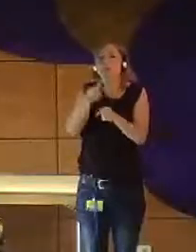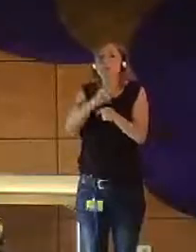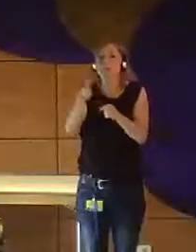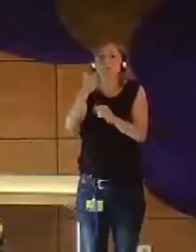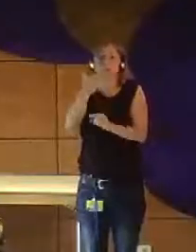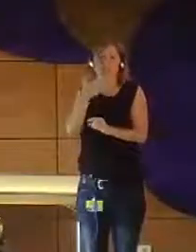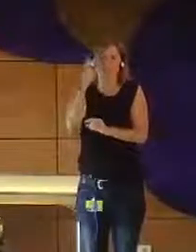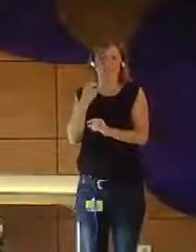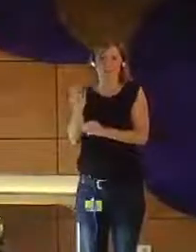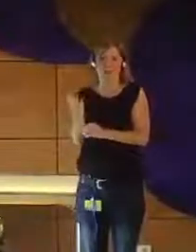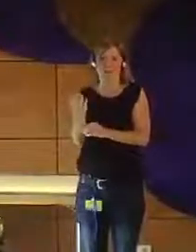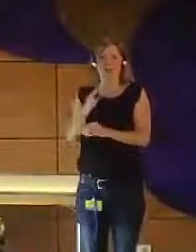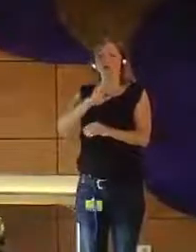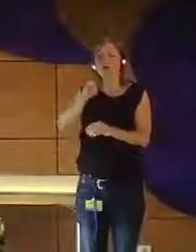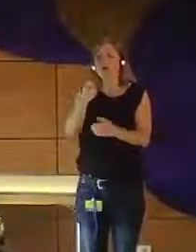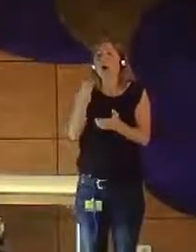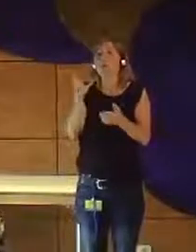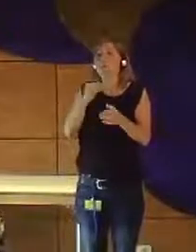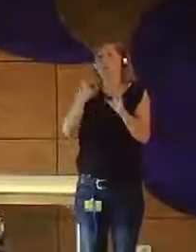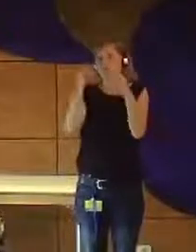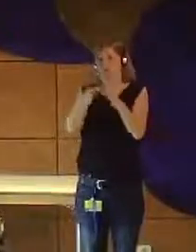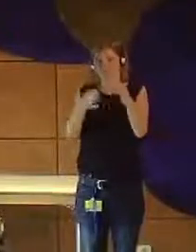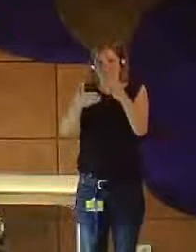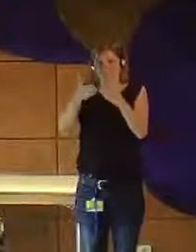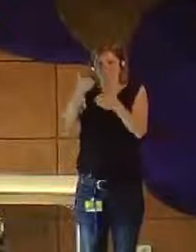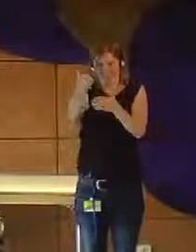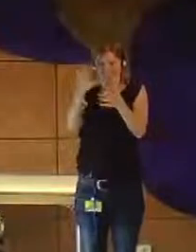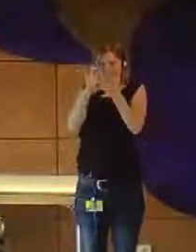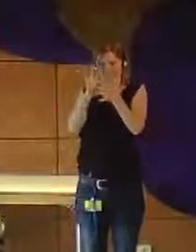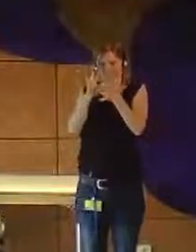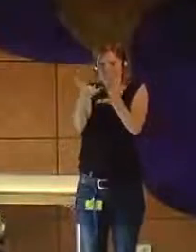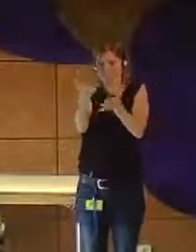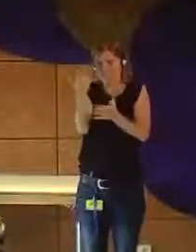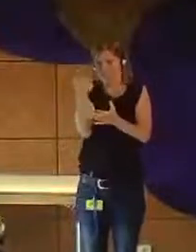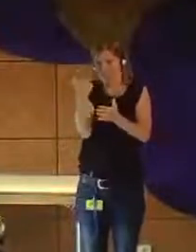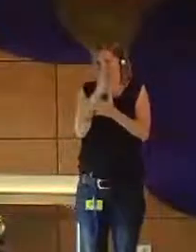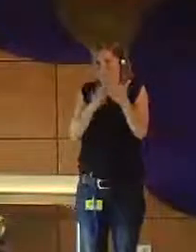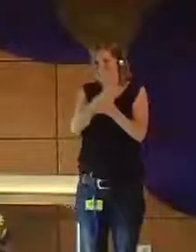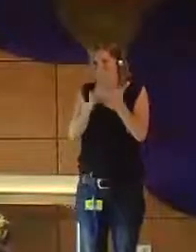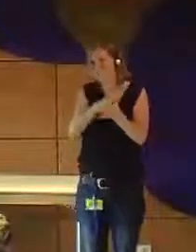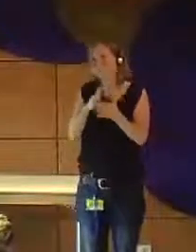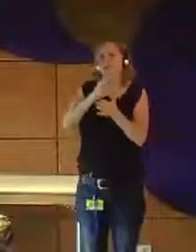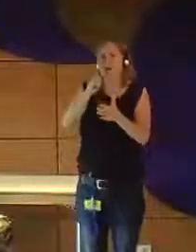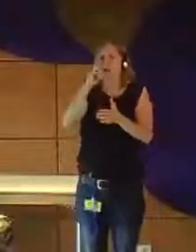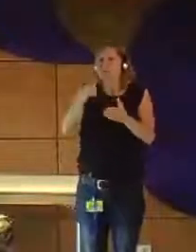family history like yours, if she's showing no signs of breast development by 18, I would, at the very